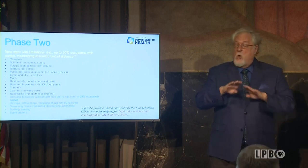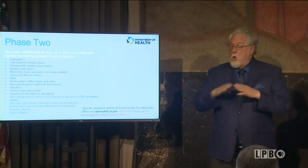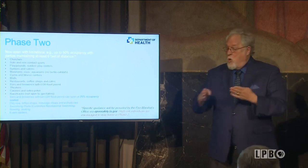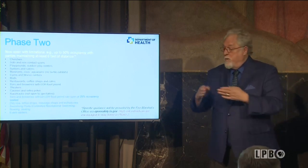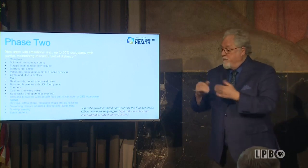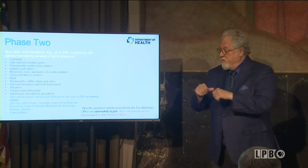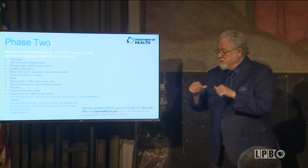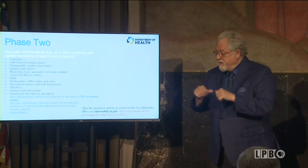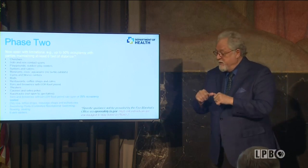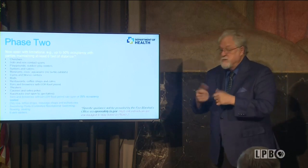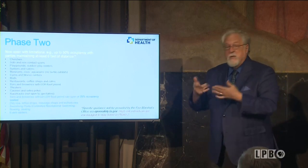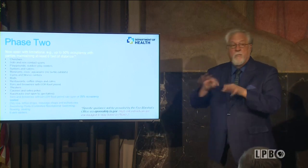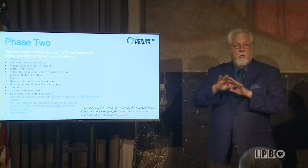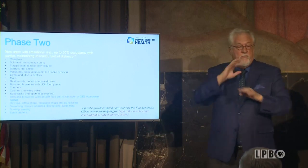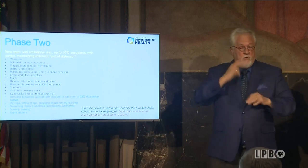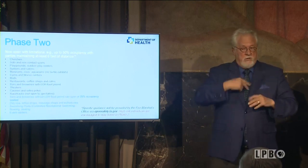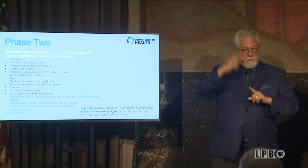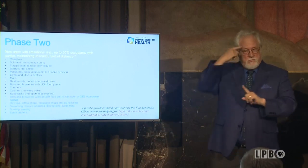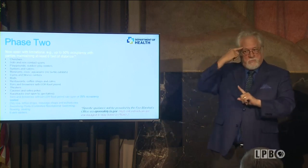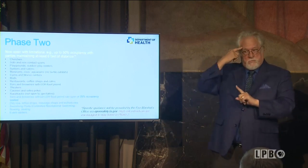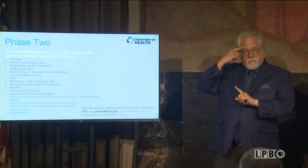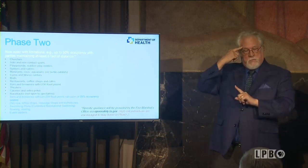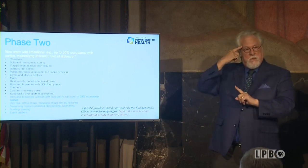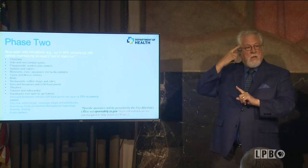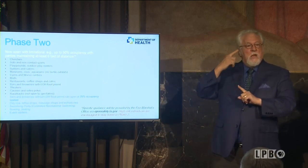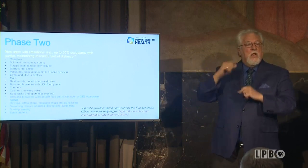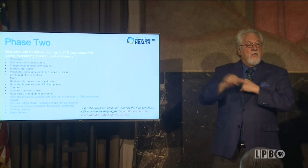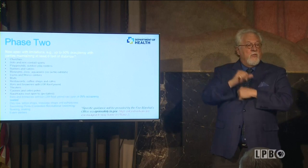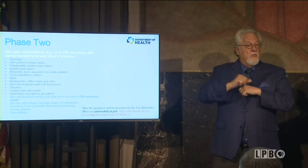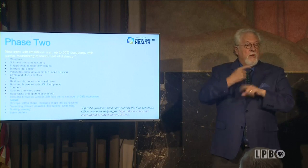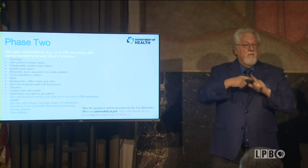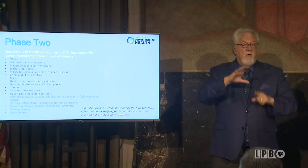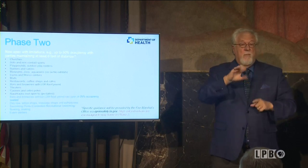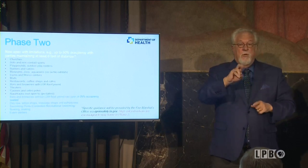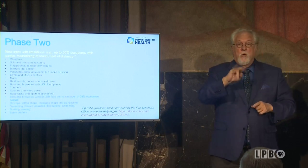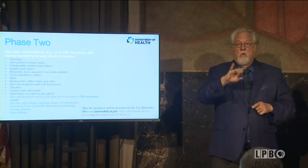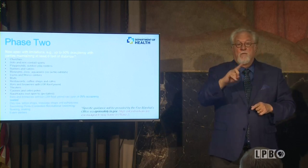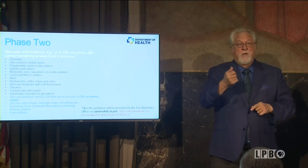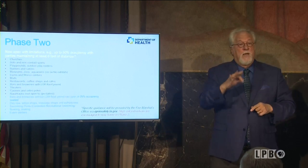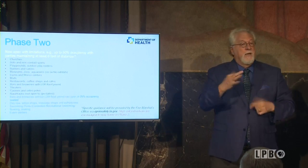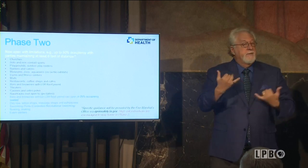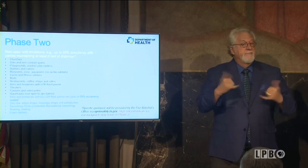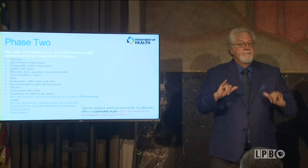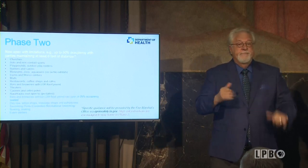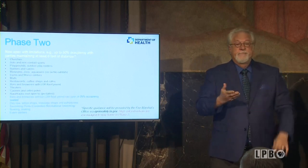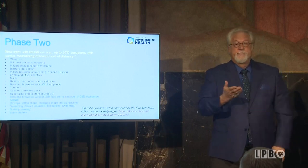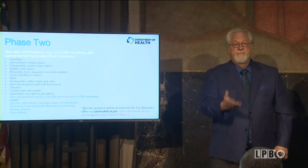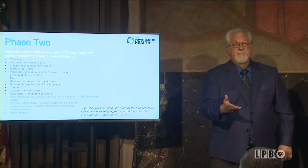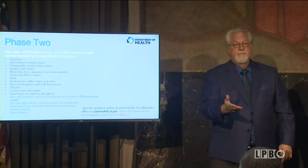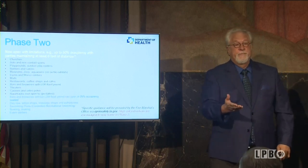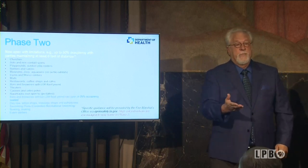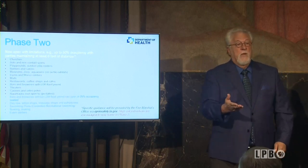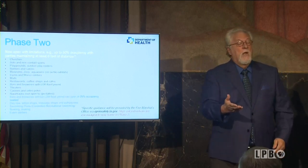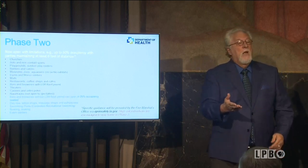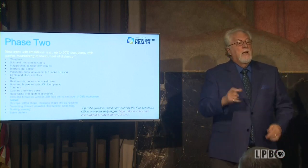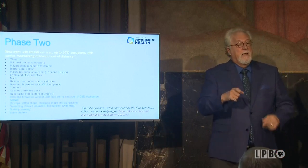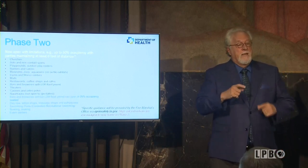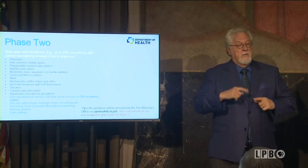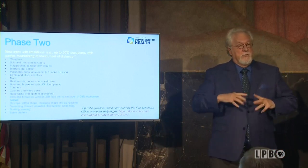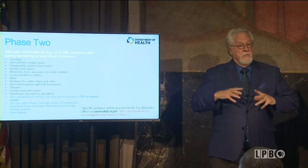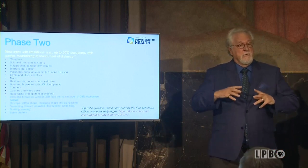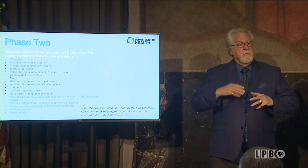sectors, it's important for us all to be very mindful of the fact that the threat from COVID-19 still very much remains and that we need to take